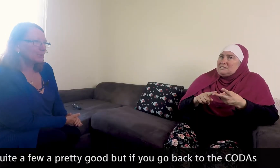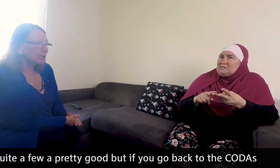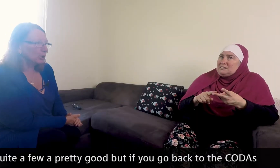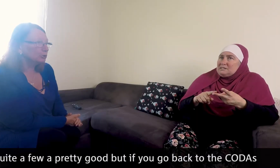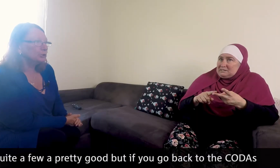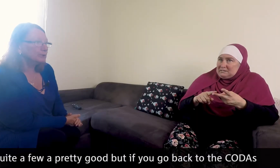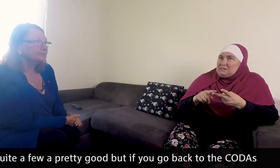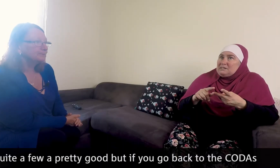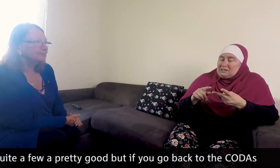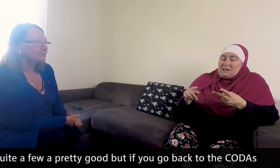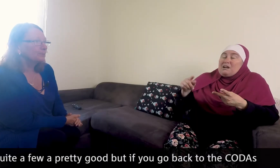pretty good.